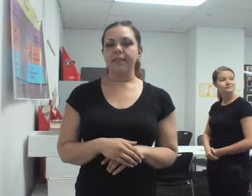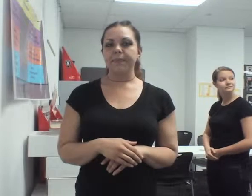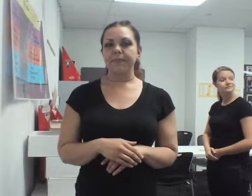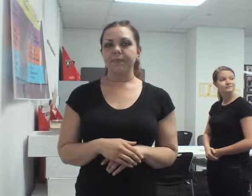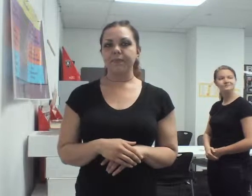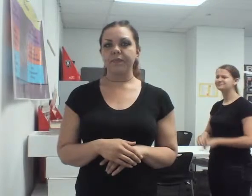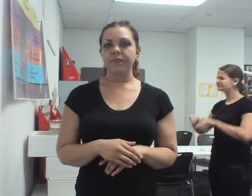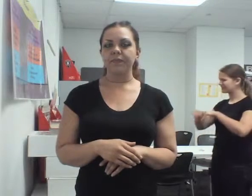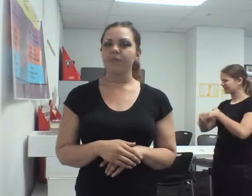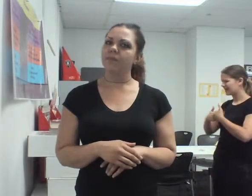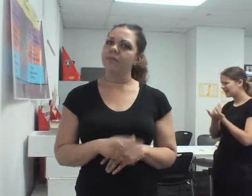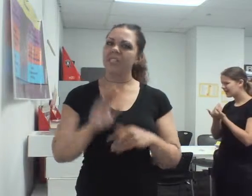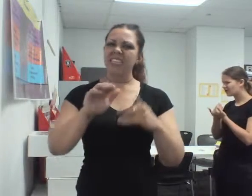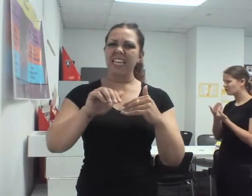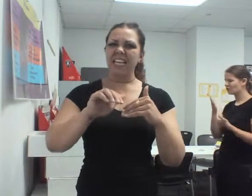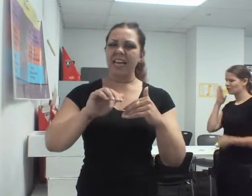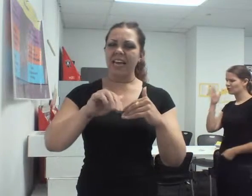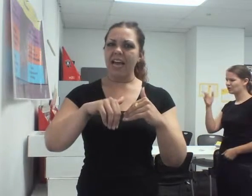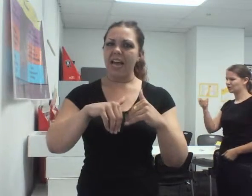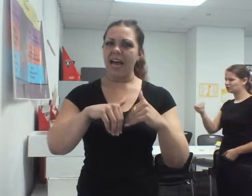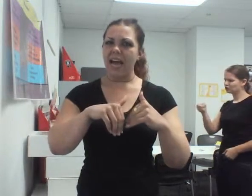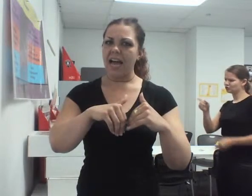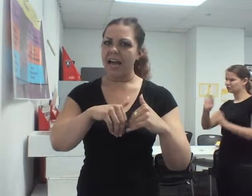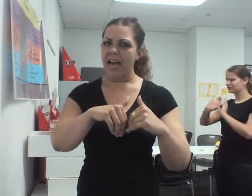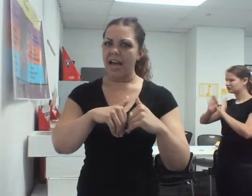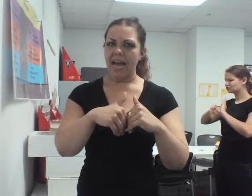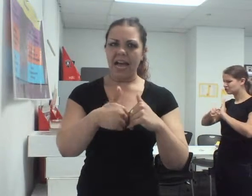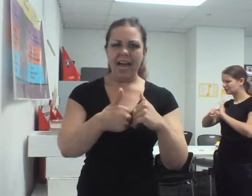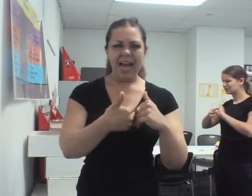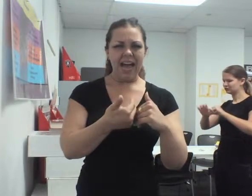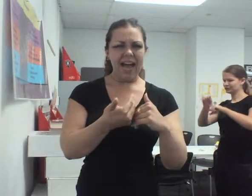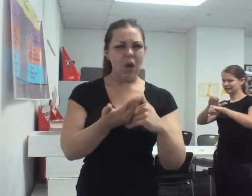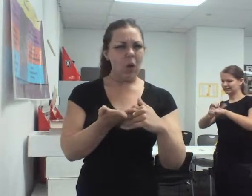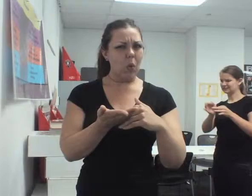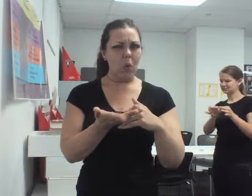how would you put that into a right, proper English sentence?